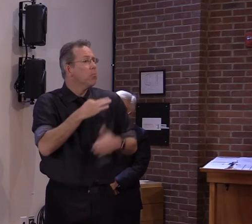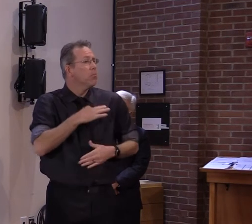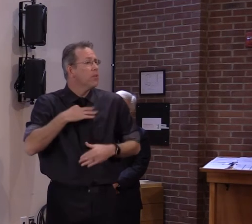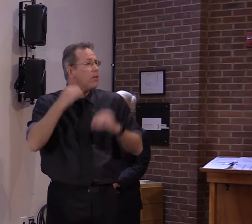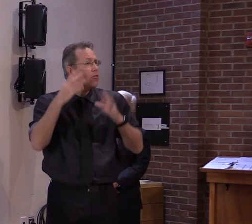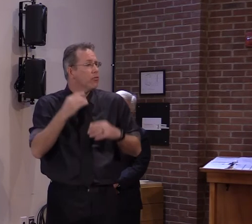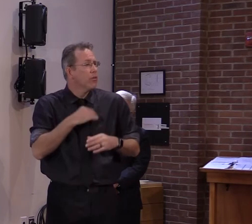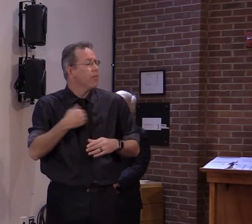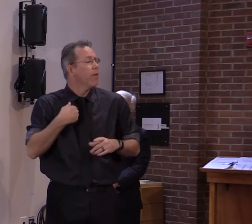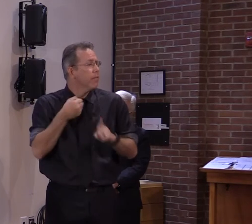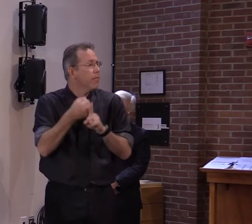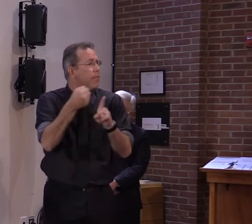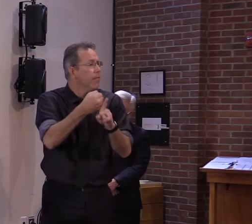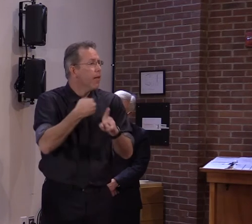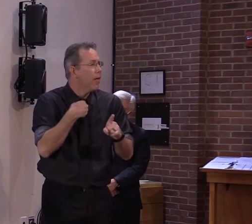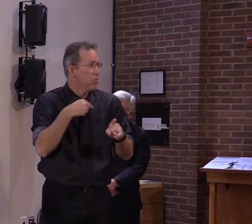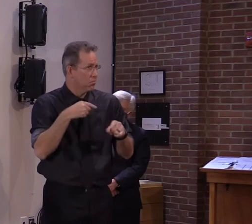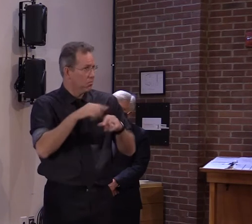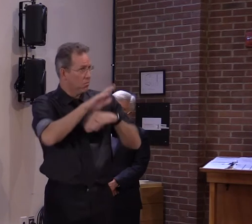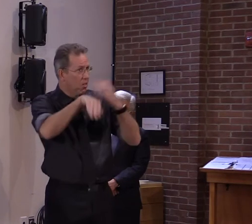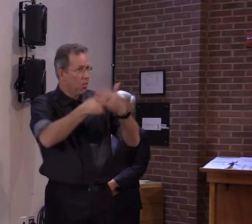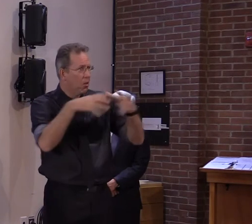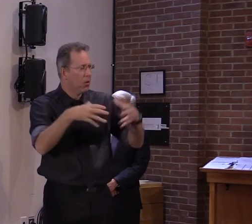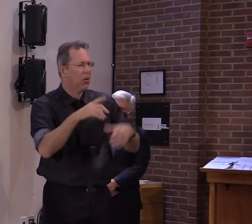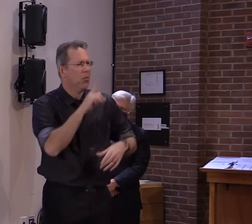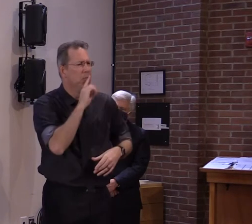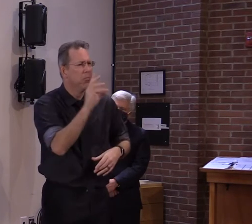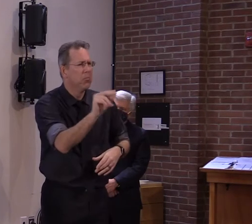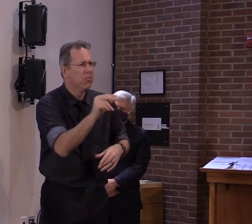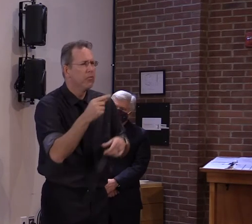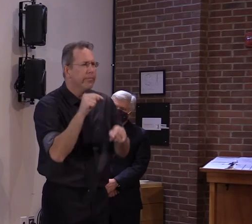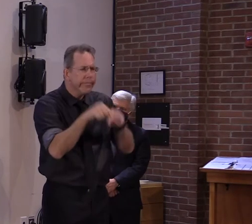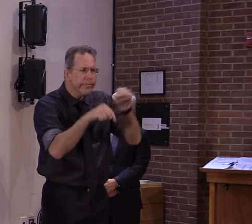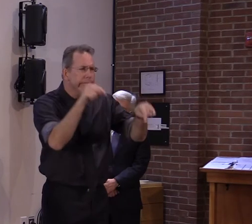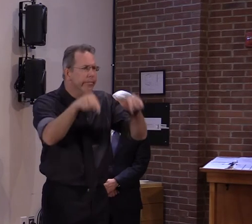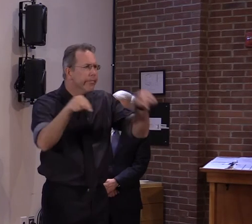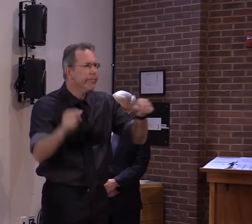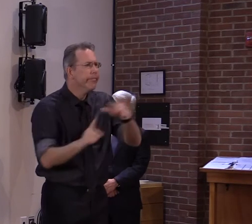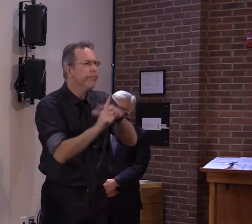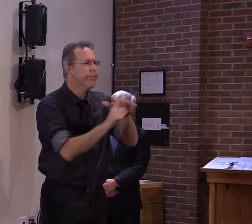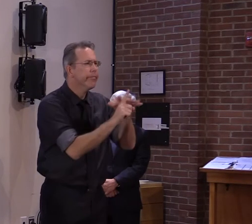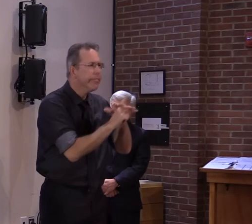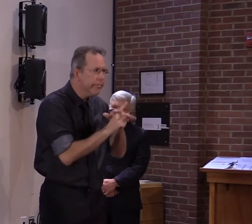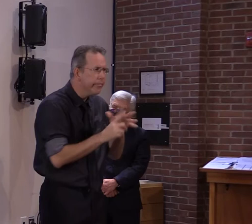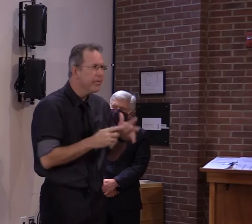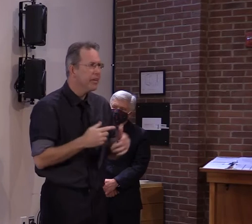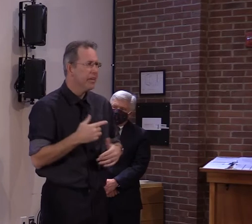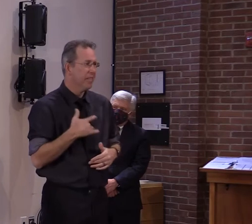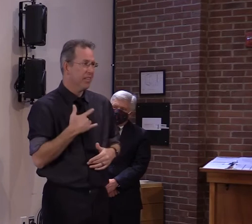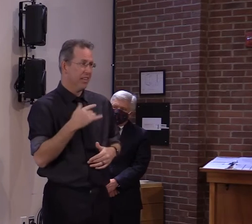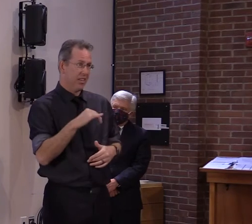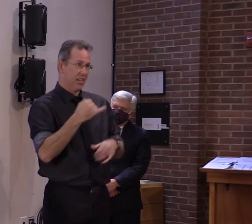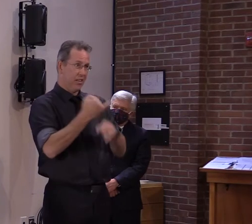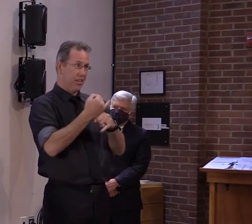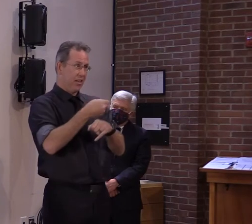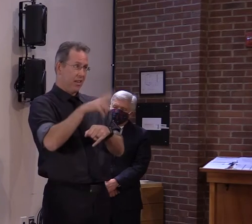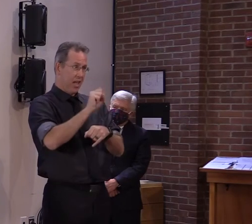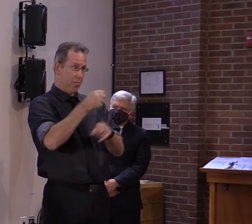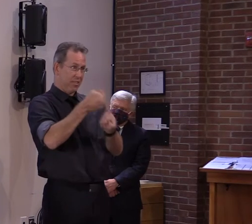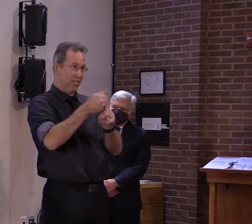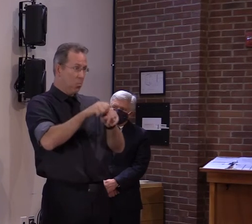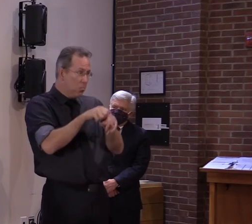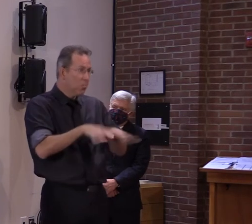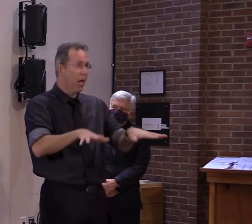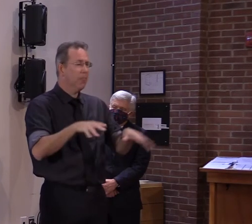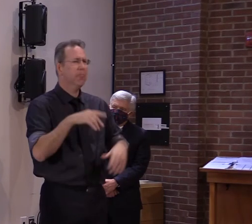These are, we think, not reflective of a campus-wide problem where there's an outbreak on